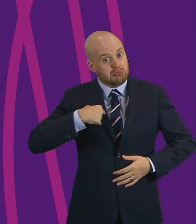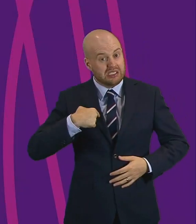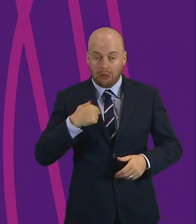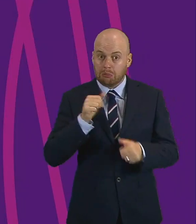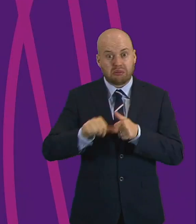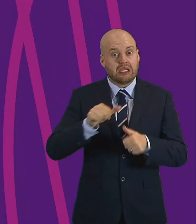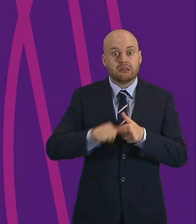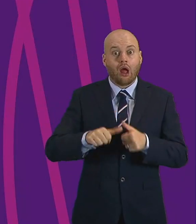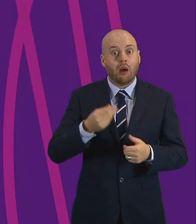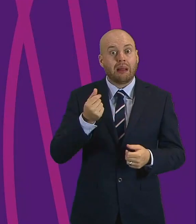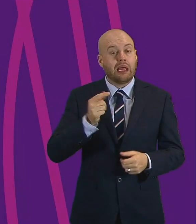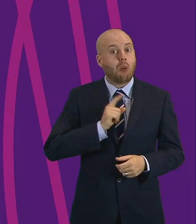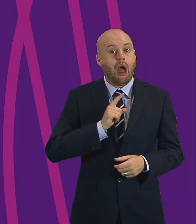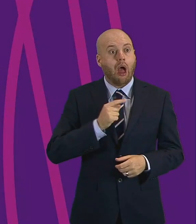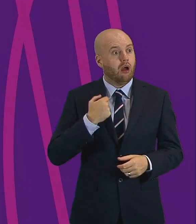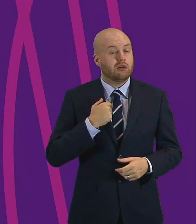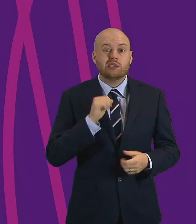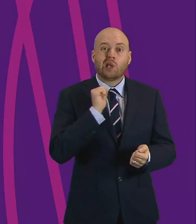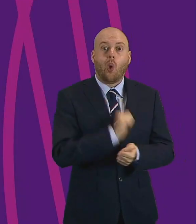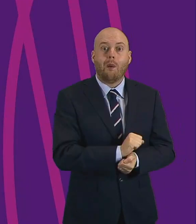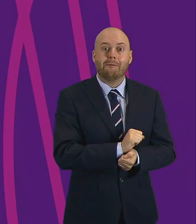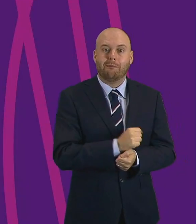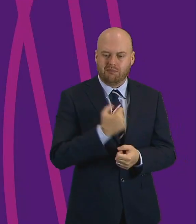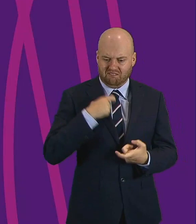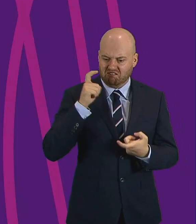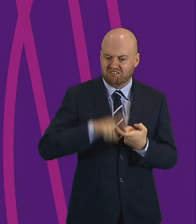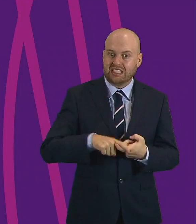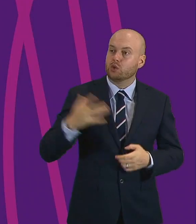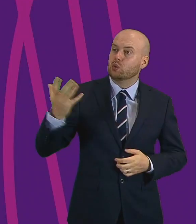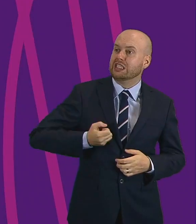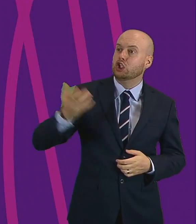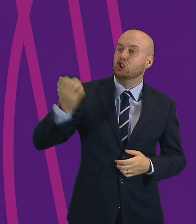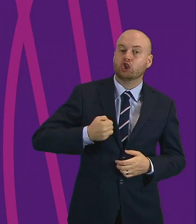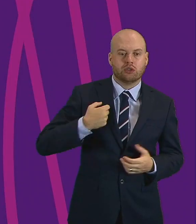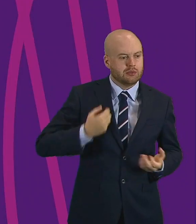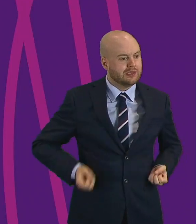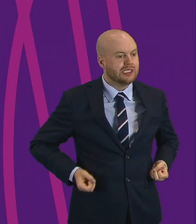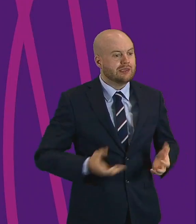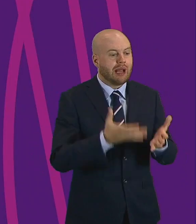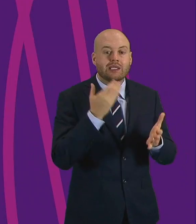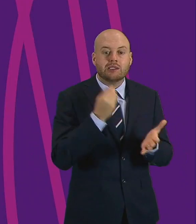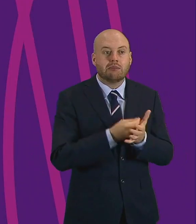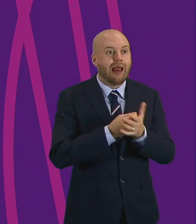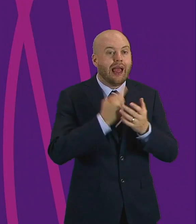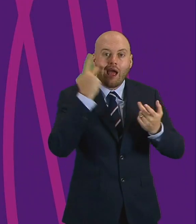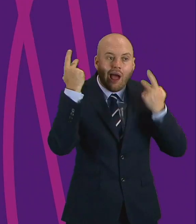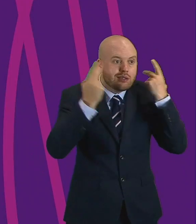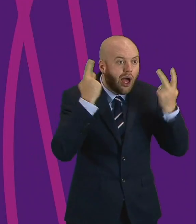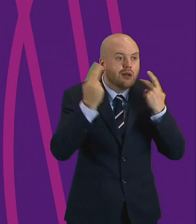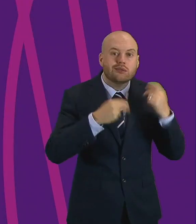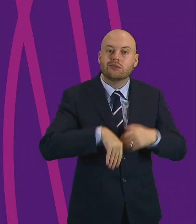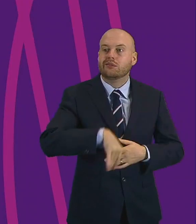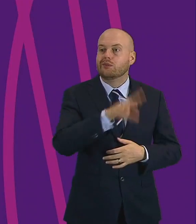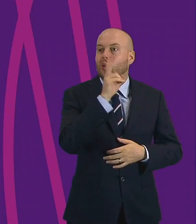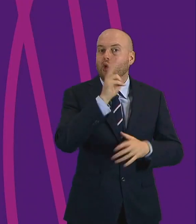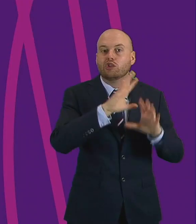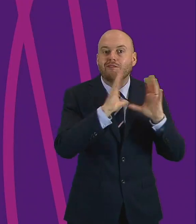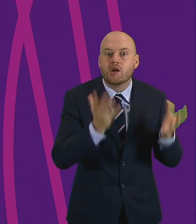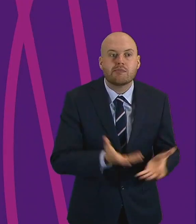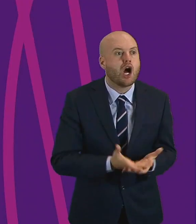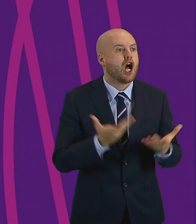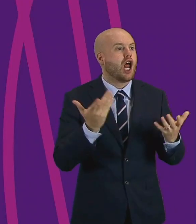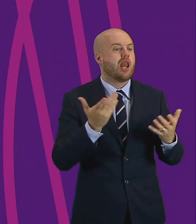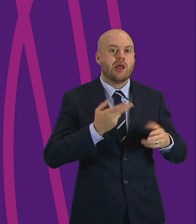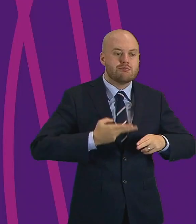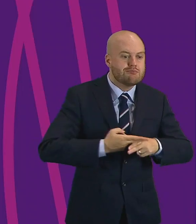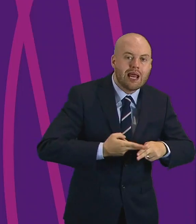salary and I have not been spending money on clothes, meals, football or even haircuts. So people like me could afford to pay some